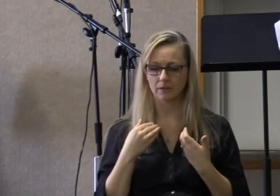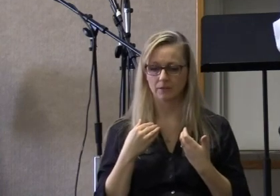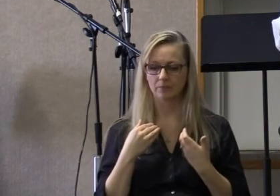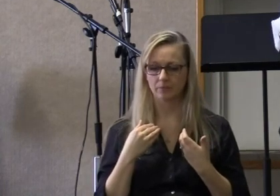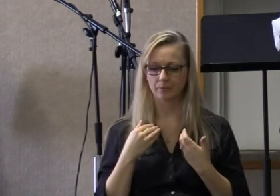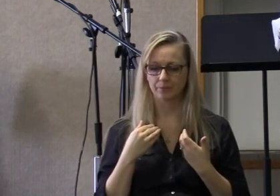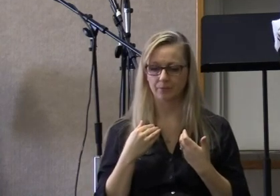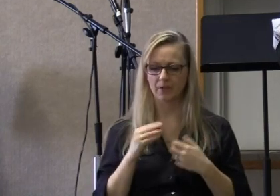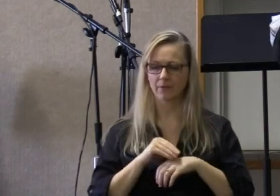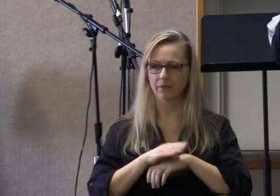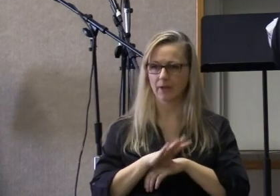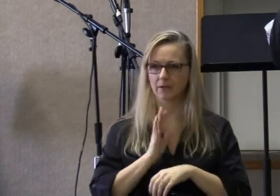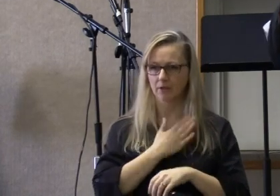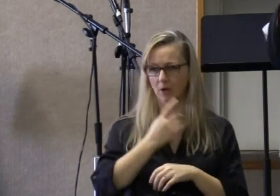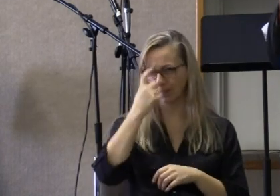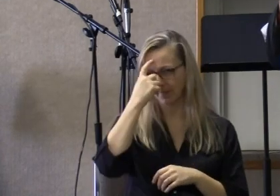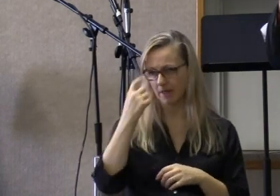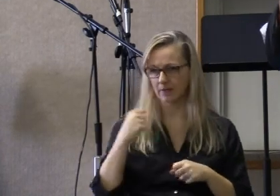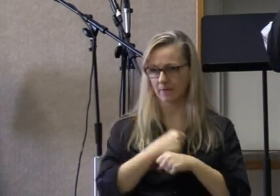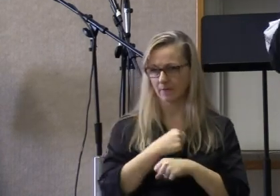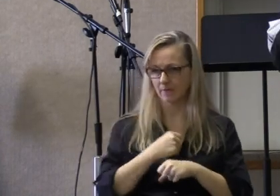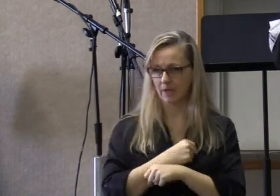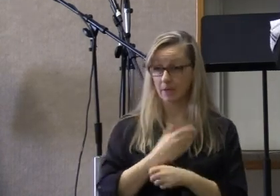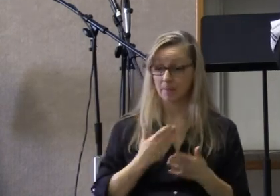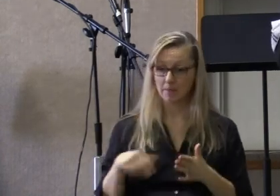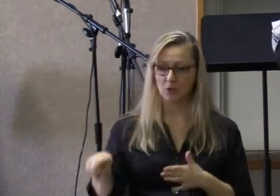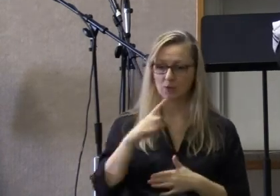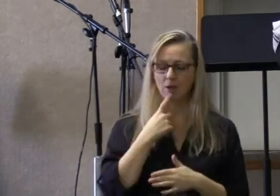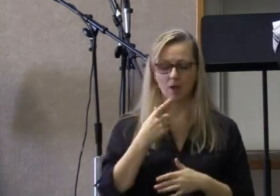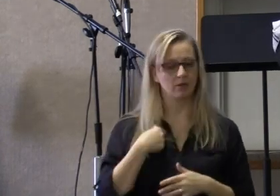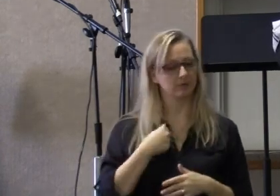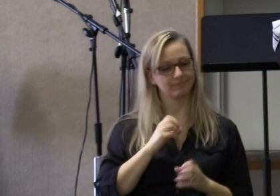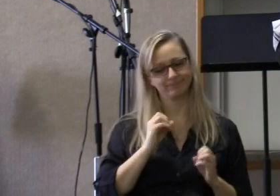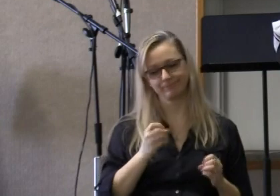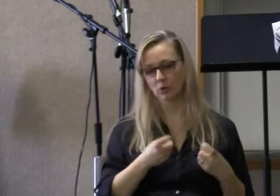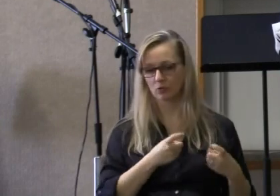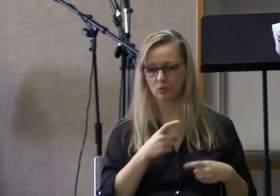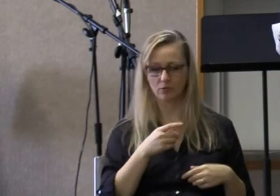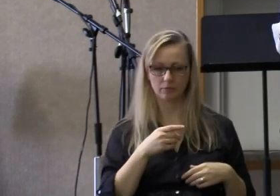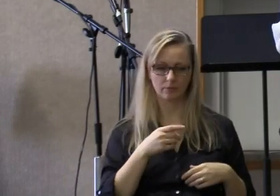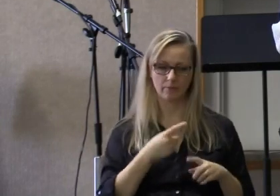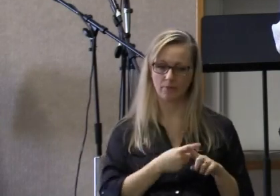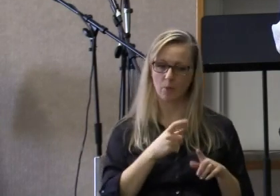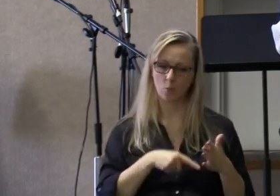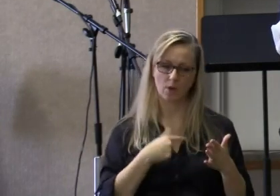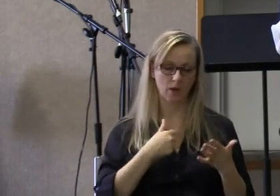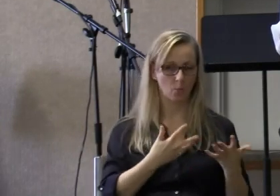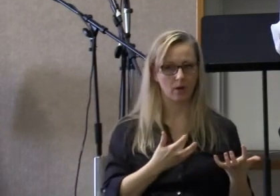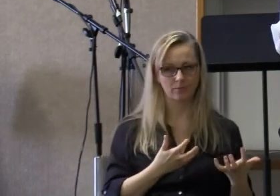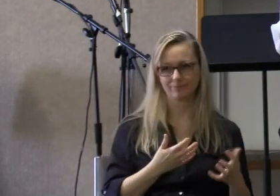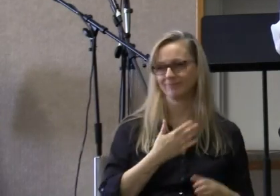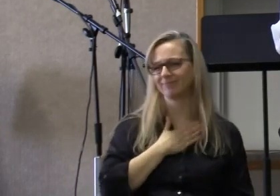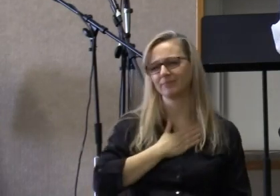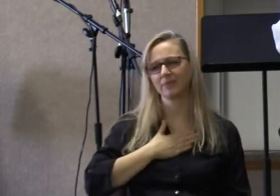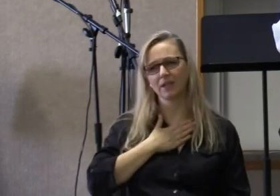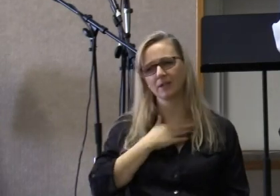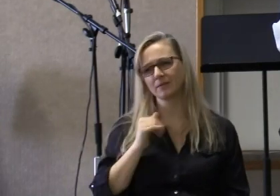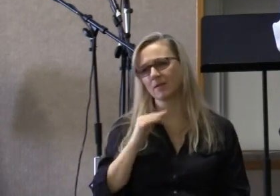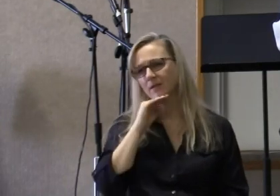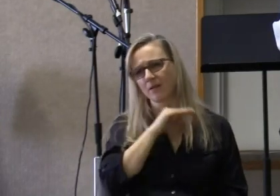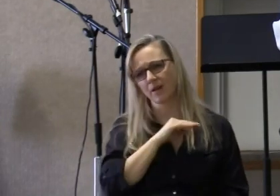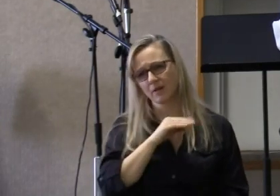may say, "I have no control over what I want." Please don't let yourself be in bondage to that